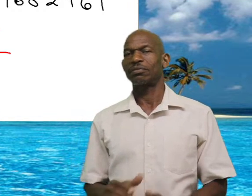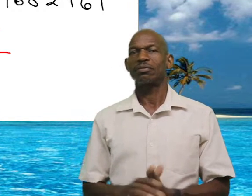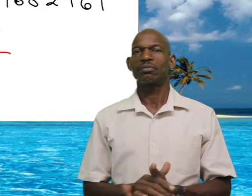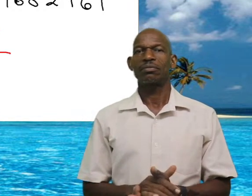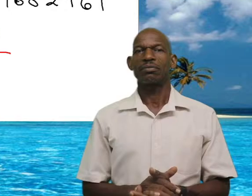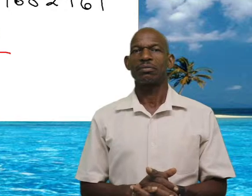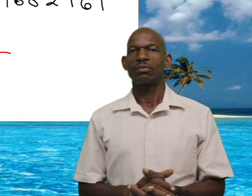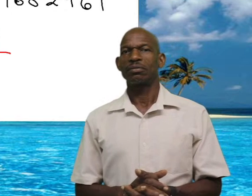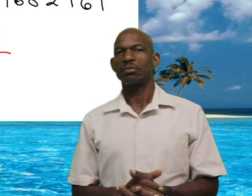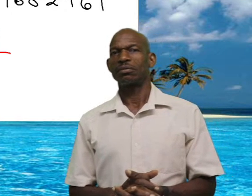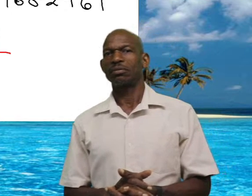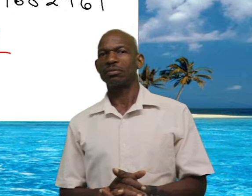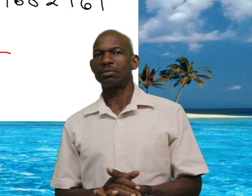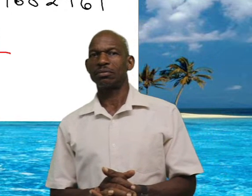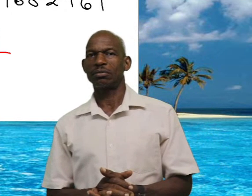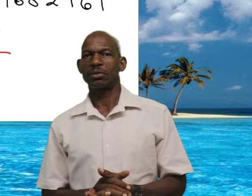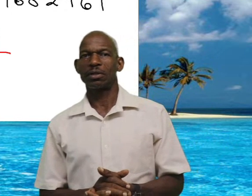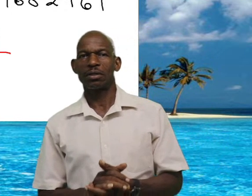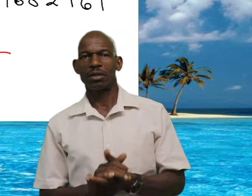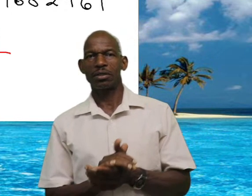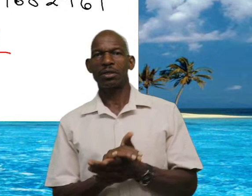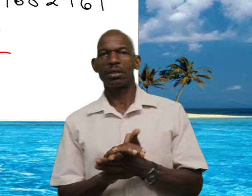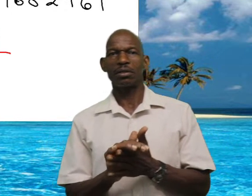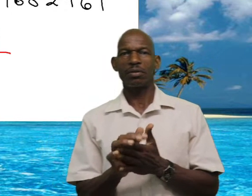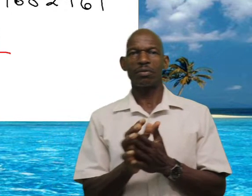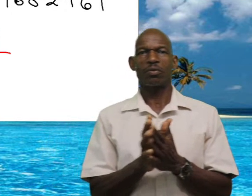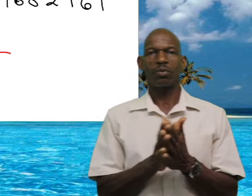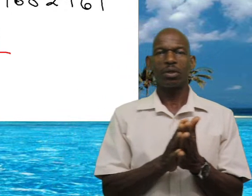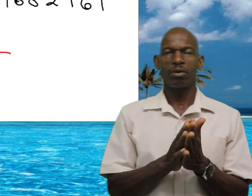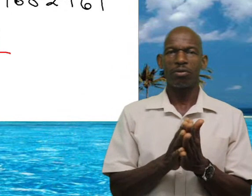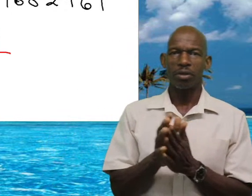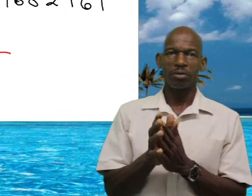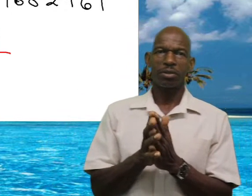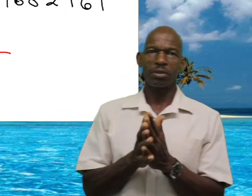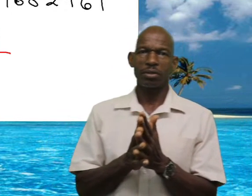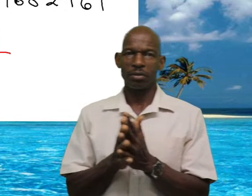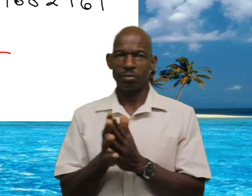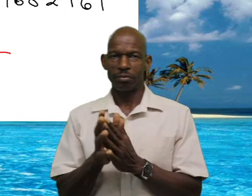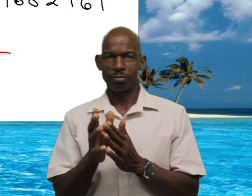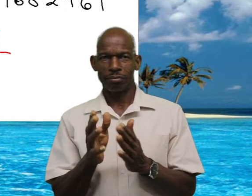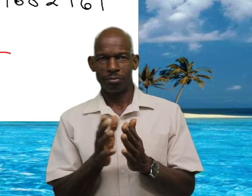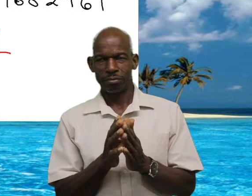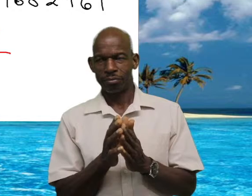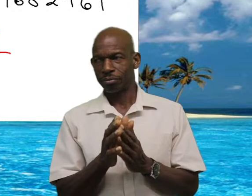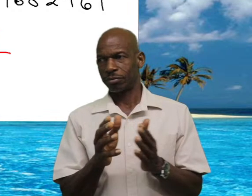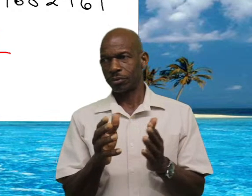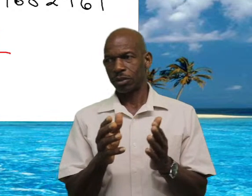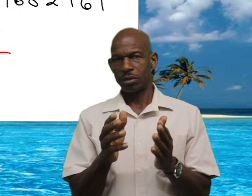Okay, and that is a different one. So let's just focus on this.